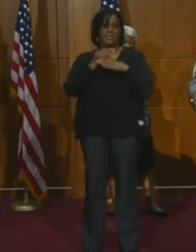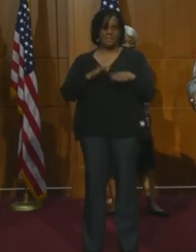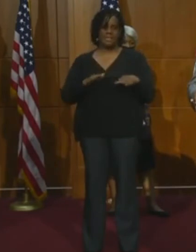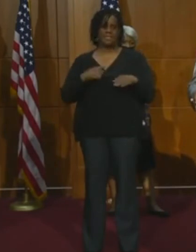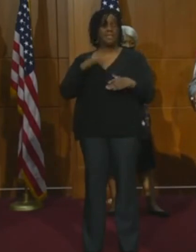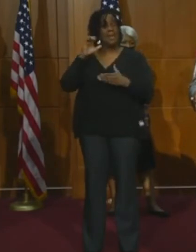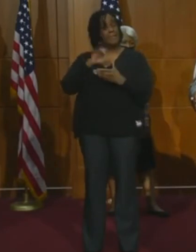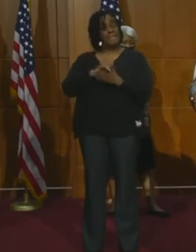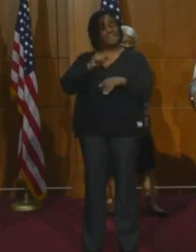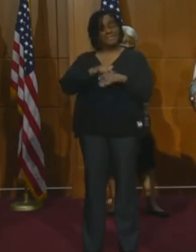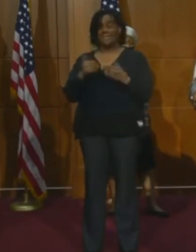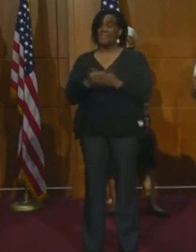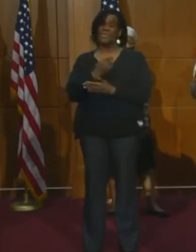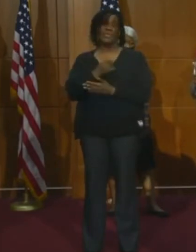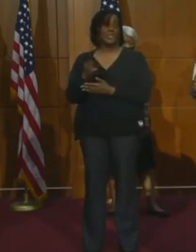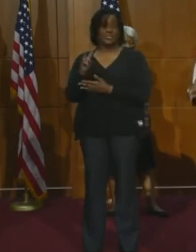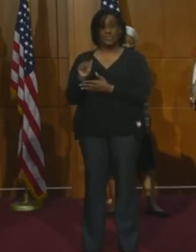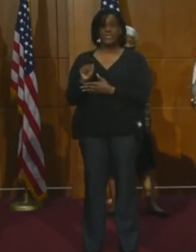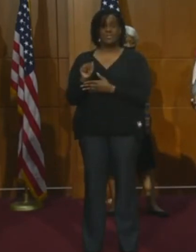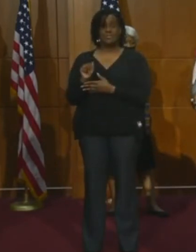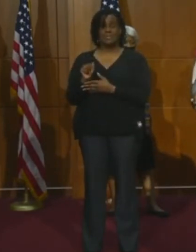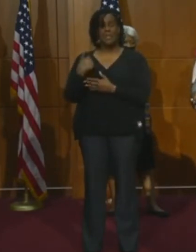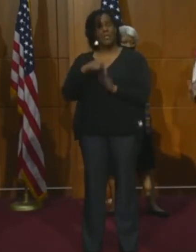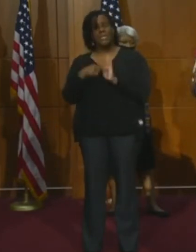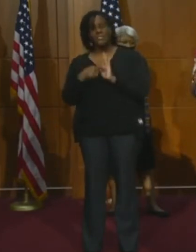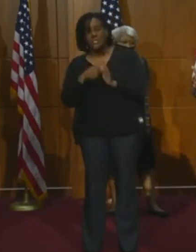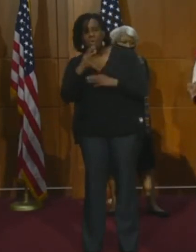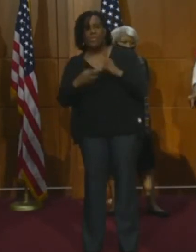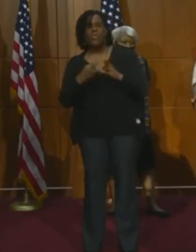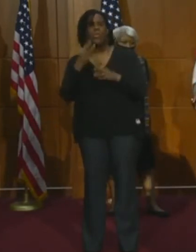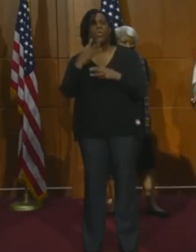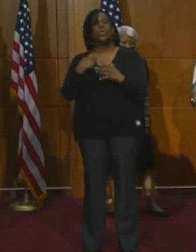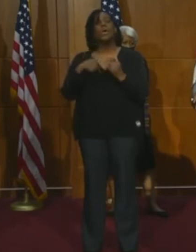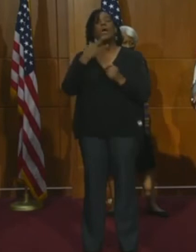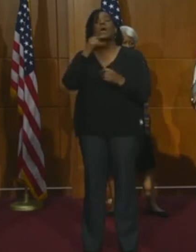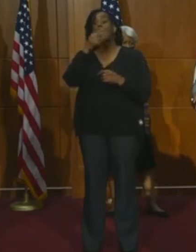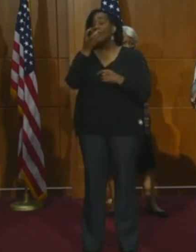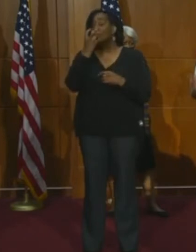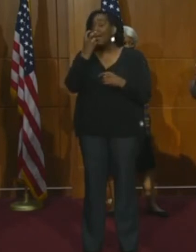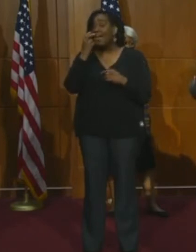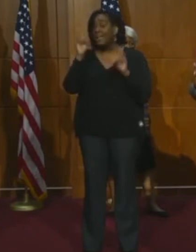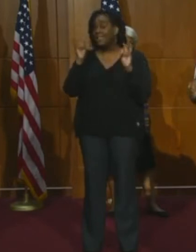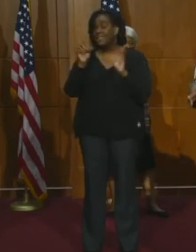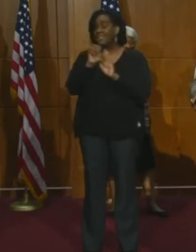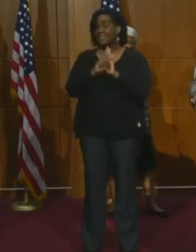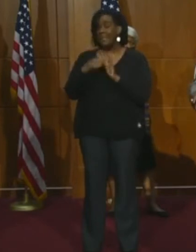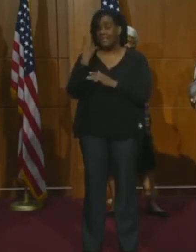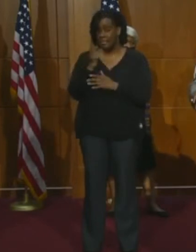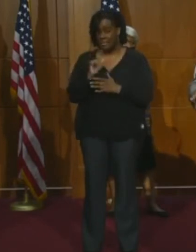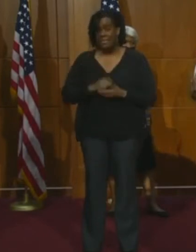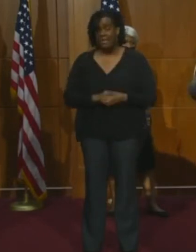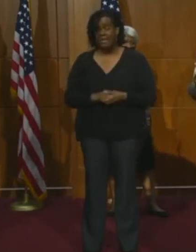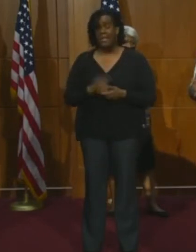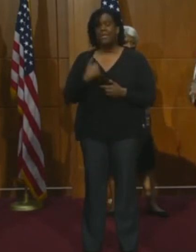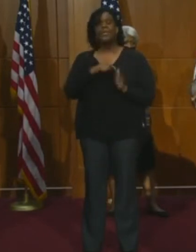some new history, Virginia. Let us show the world what a colorblind state looks like. Let us show the world